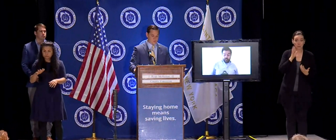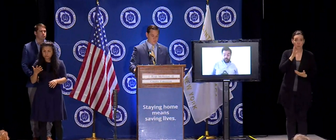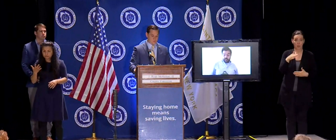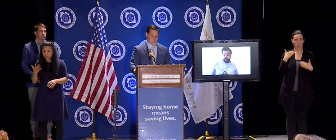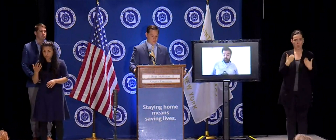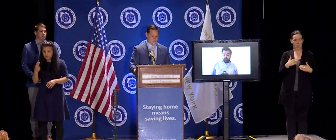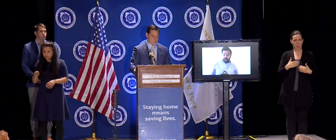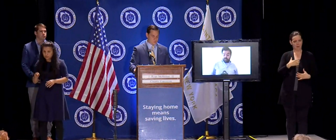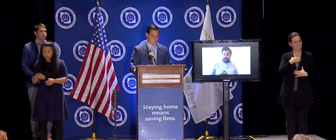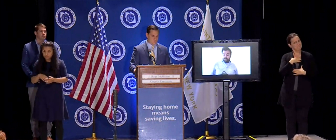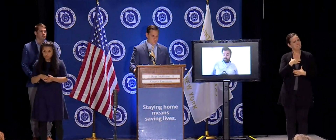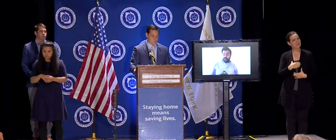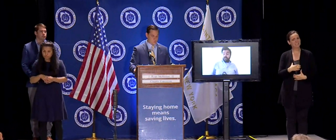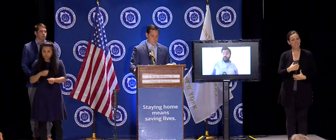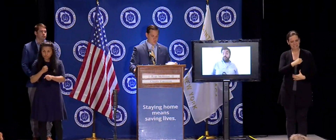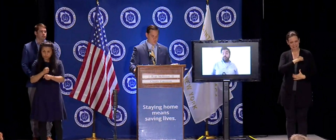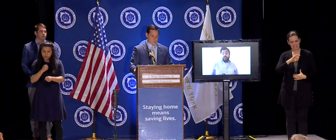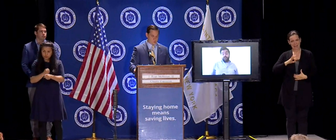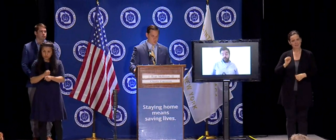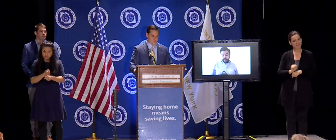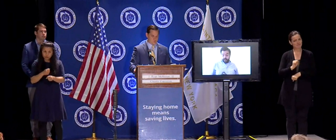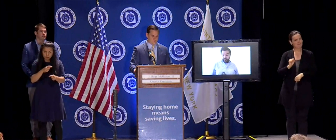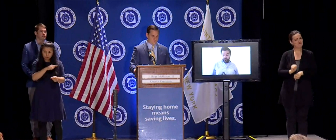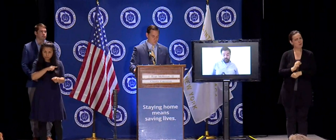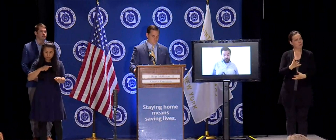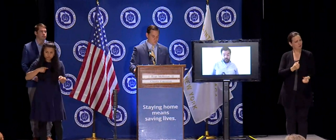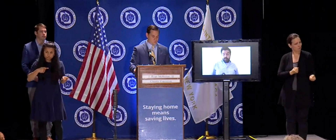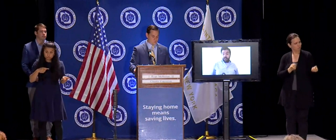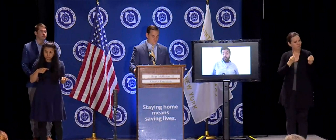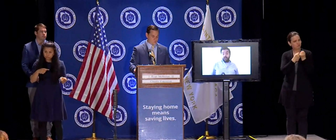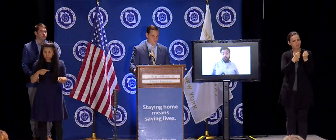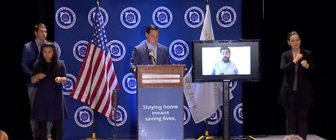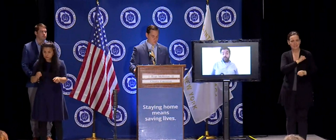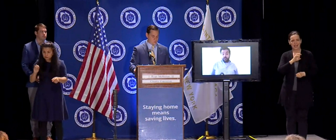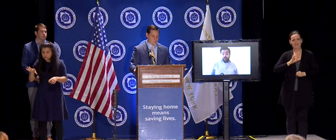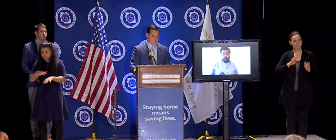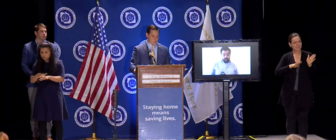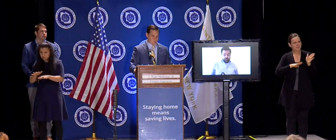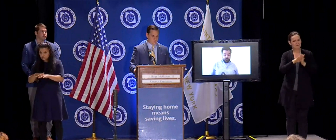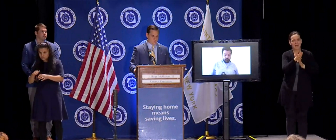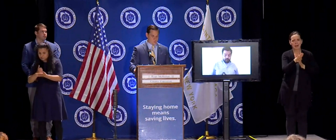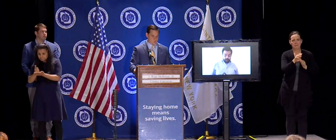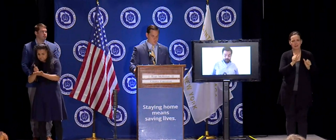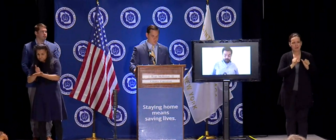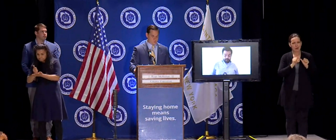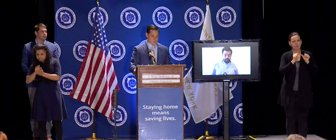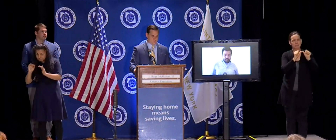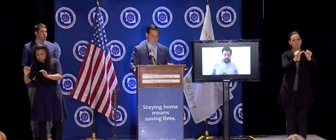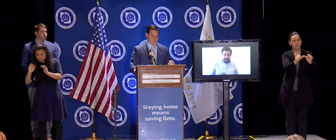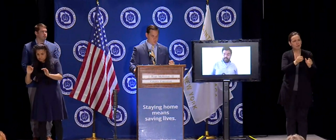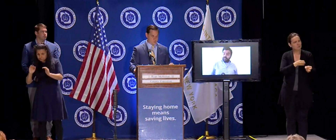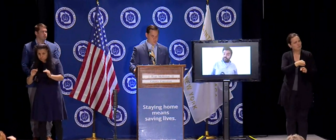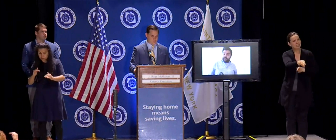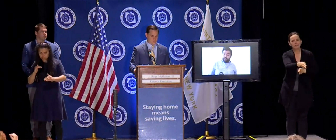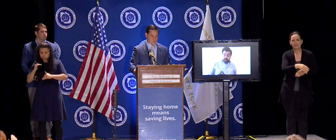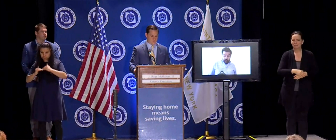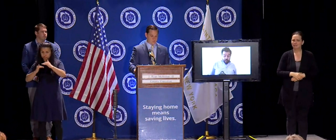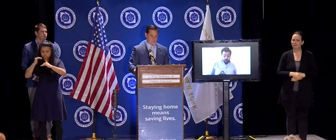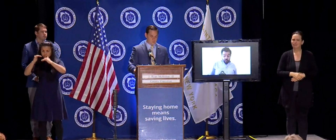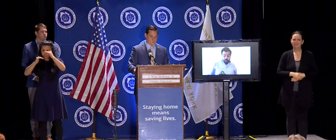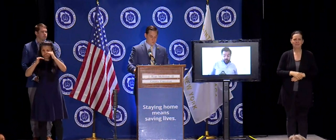our employees are the programs we have in place to support their training, development, and long-term career growth. At